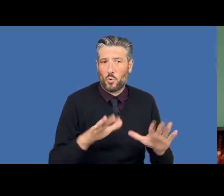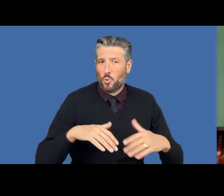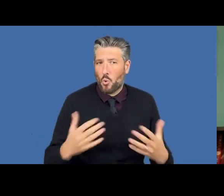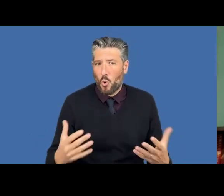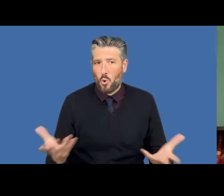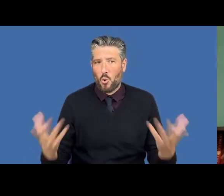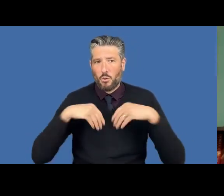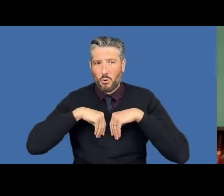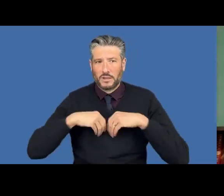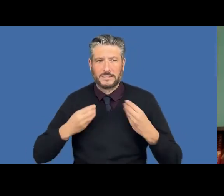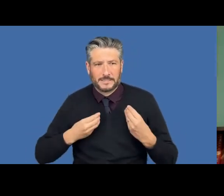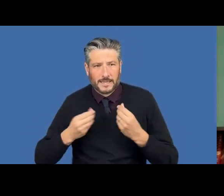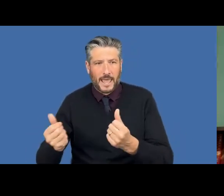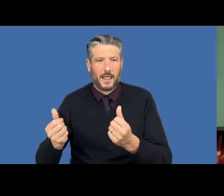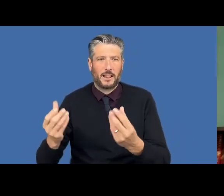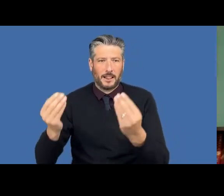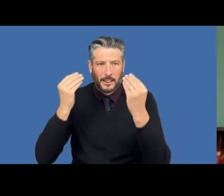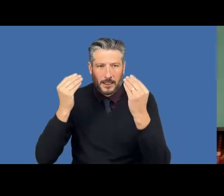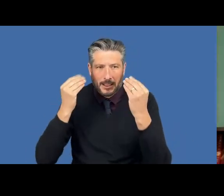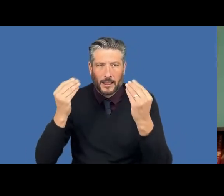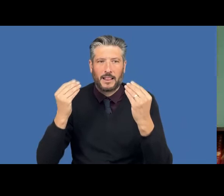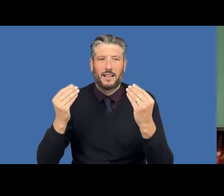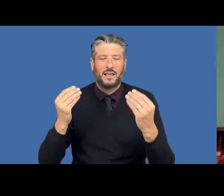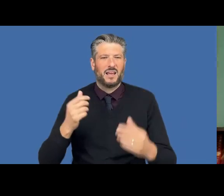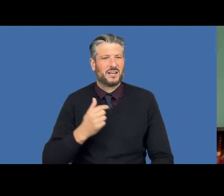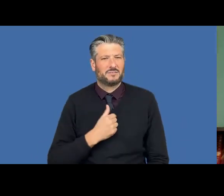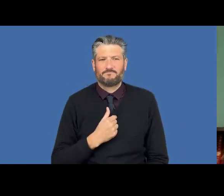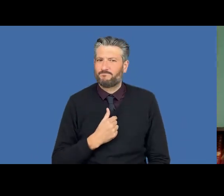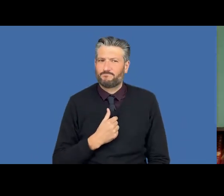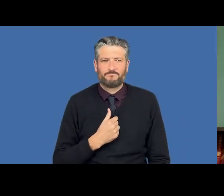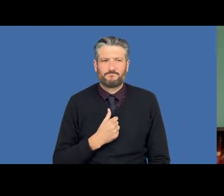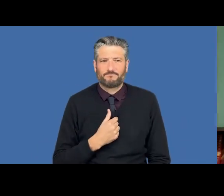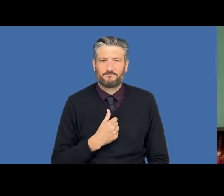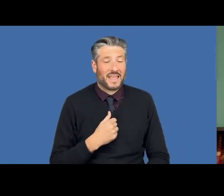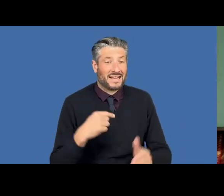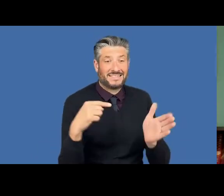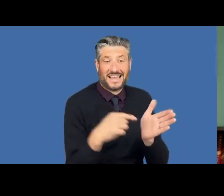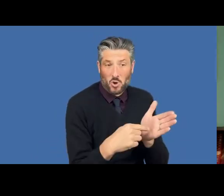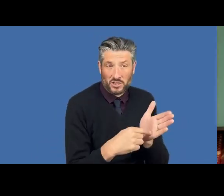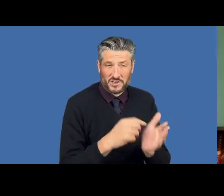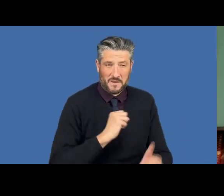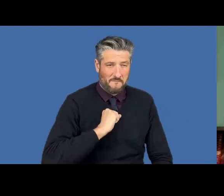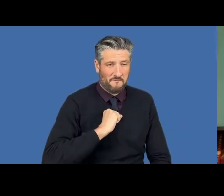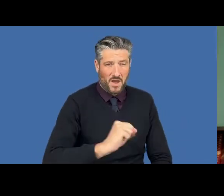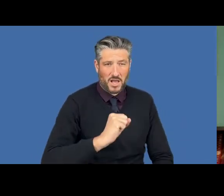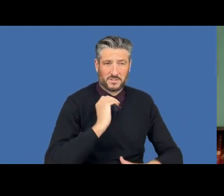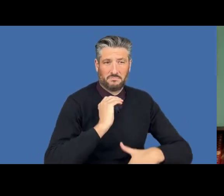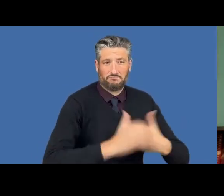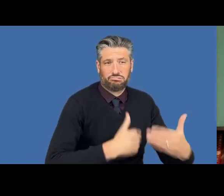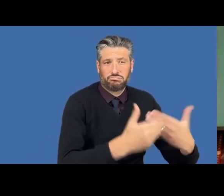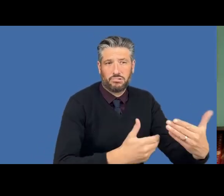participate in the workforce. The pace of our development when it comes to technologies is greater than the pace of our work for